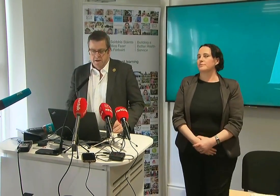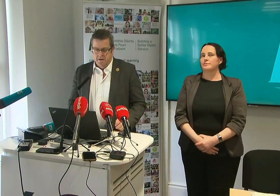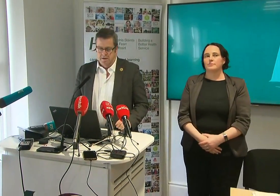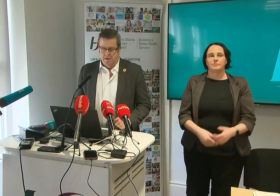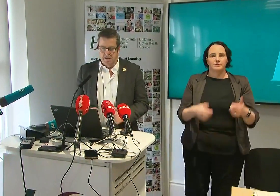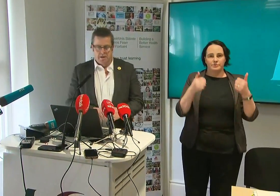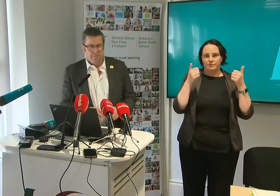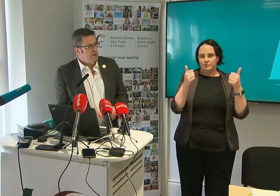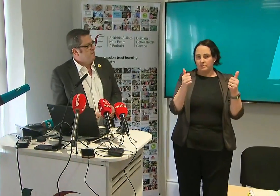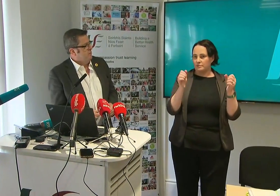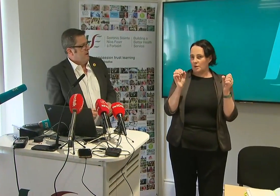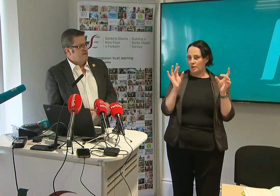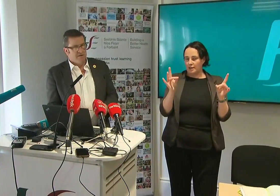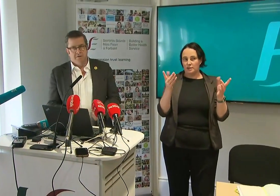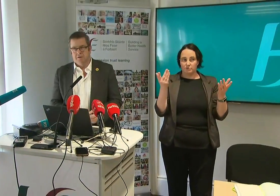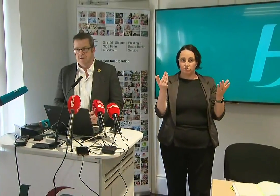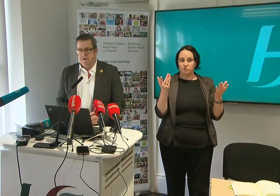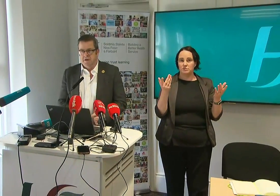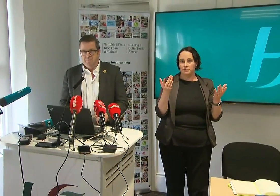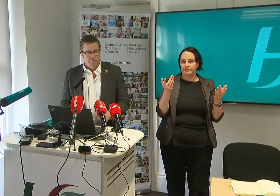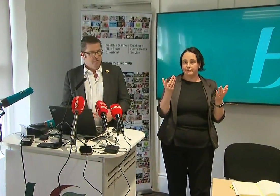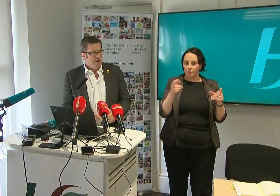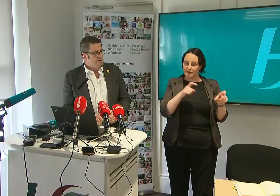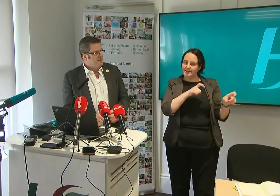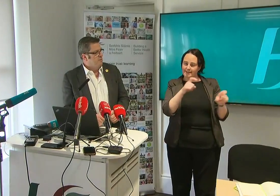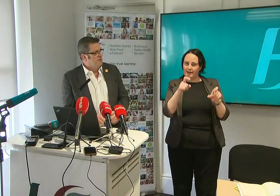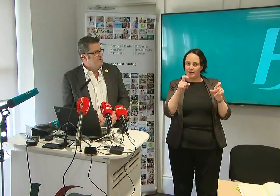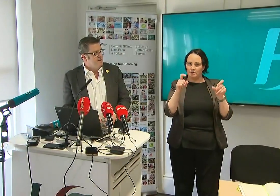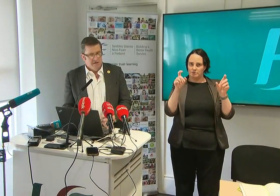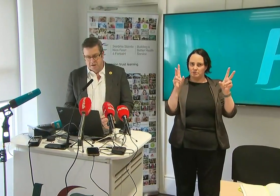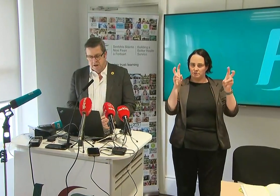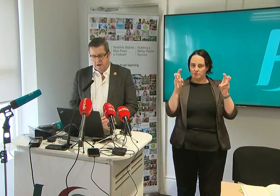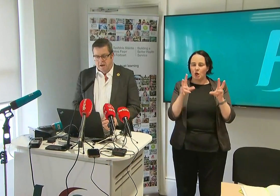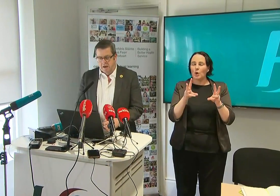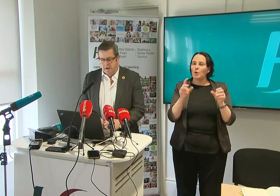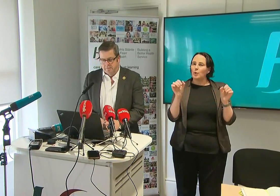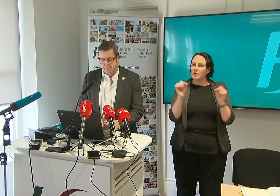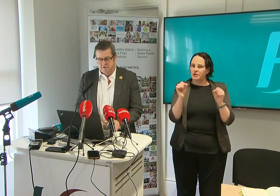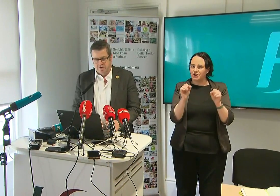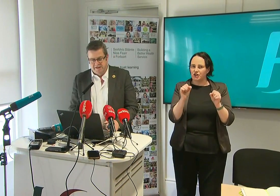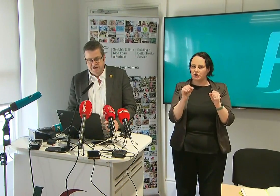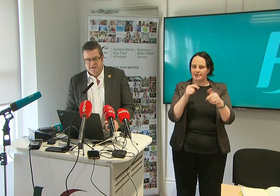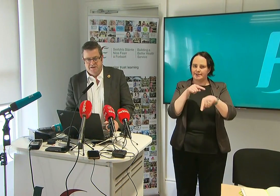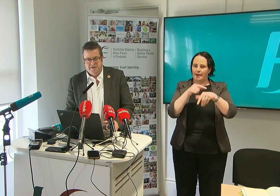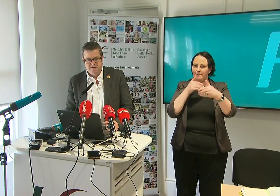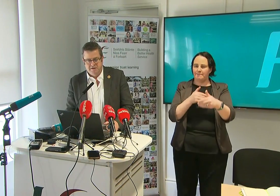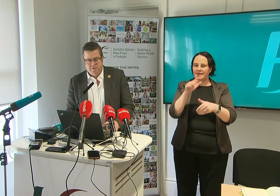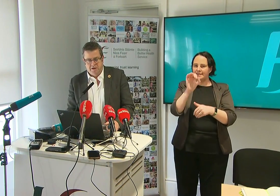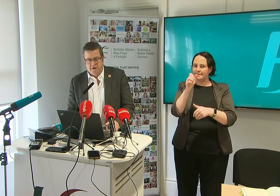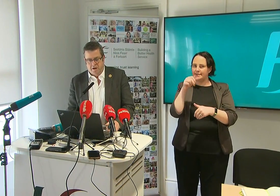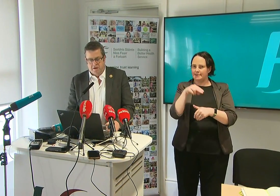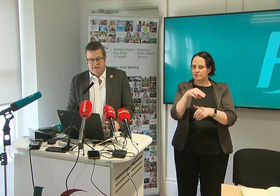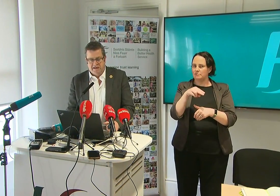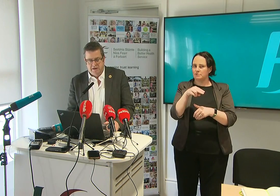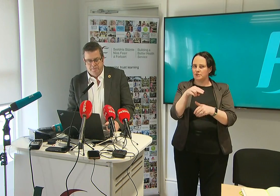Okay, so we are still in what we regard as the winter season. So our attendances this